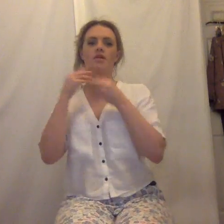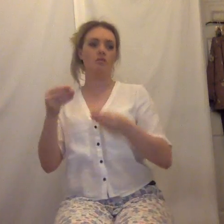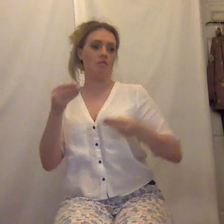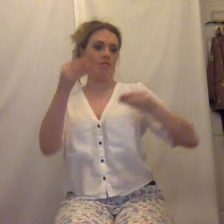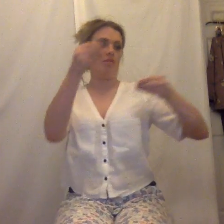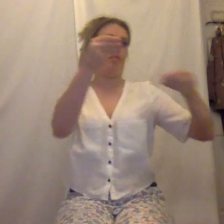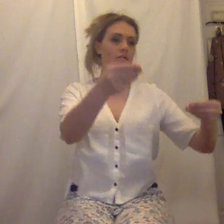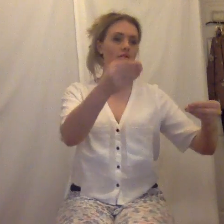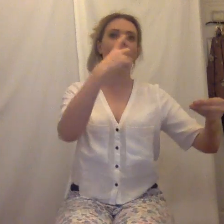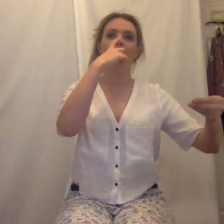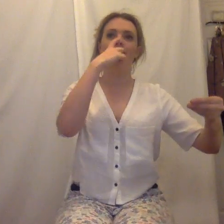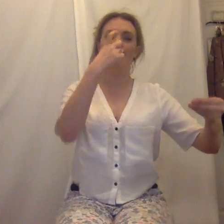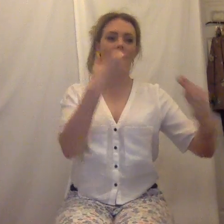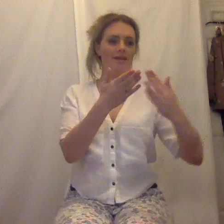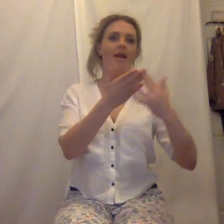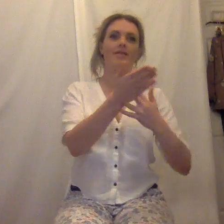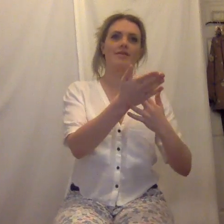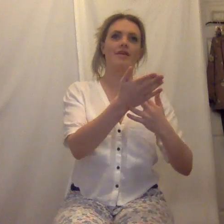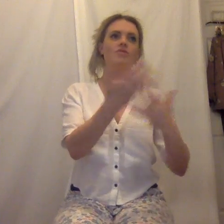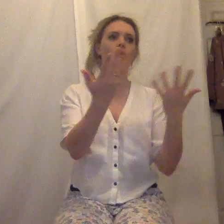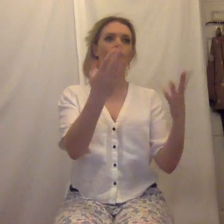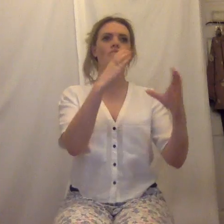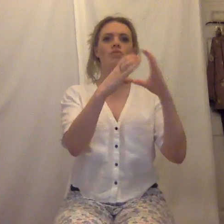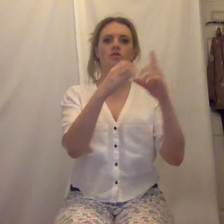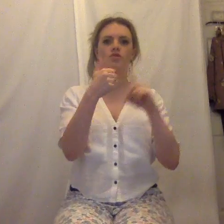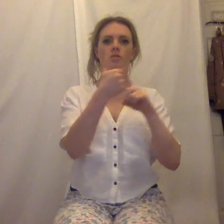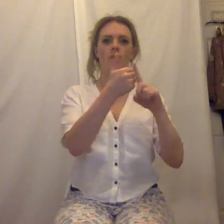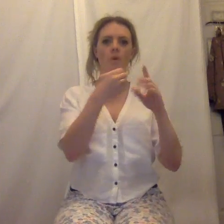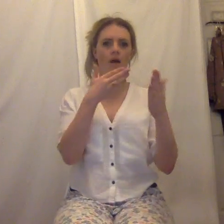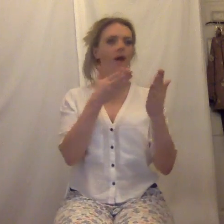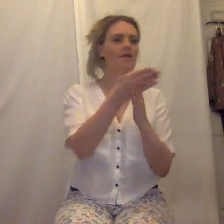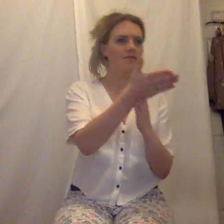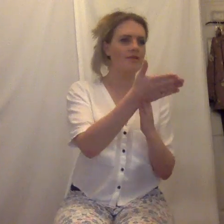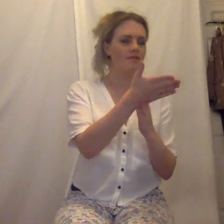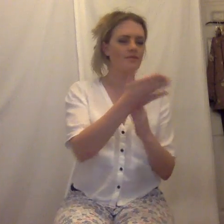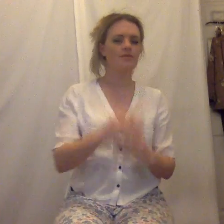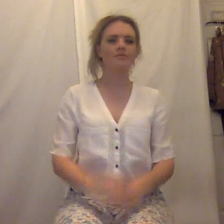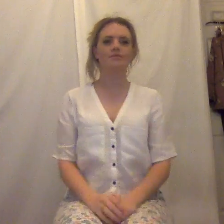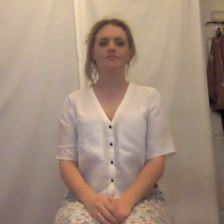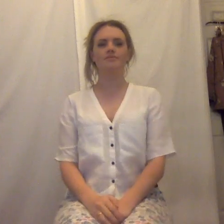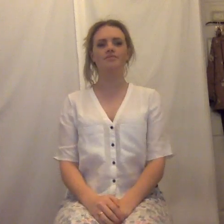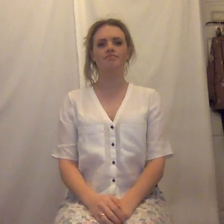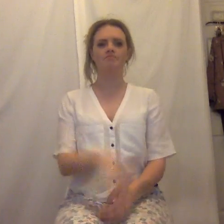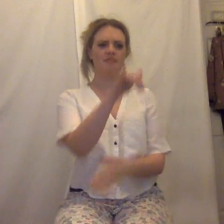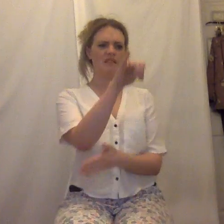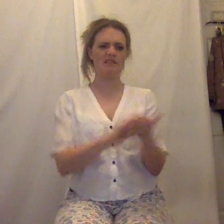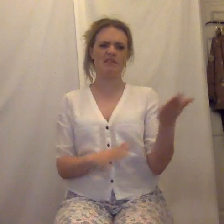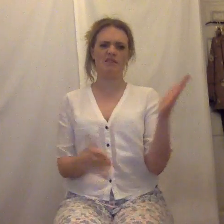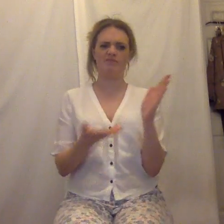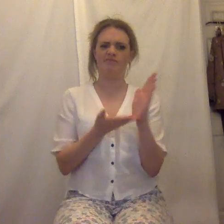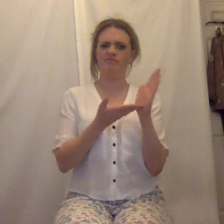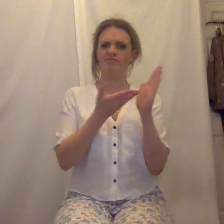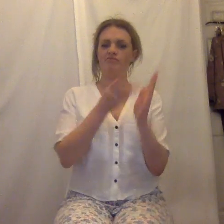communication support if they need it. What does the standard include? The standard says patients, service users,